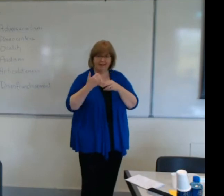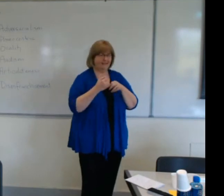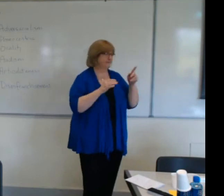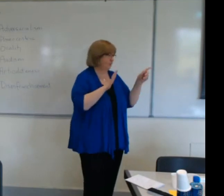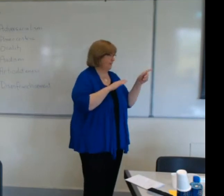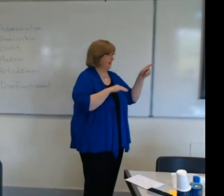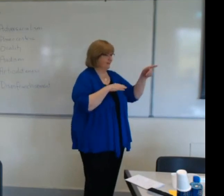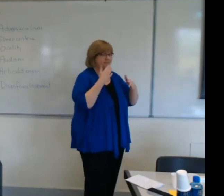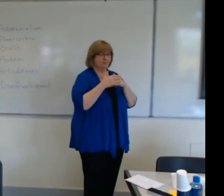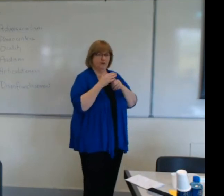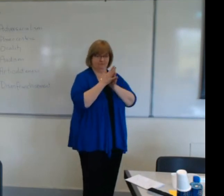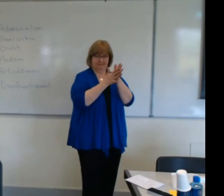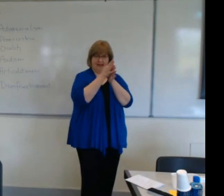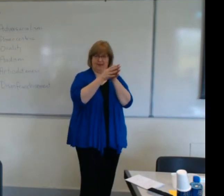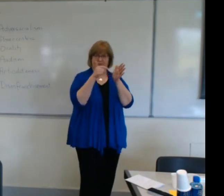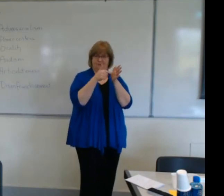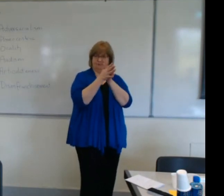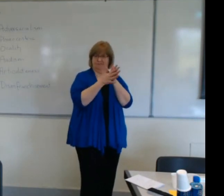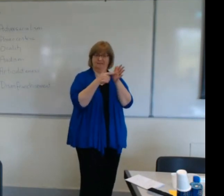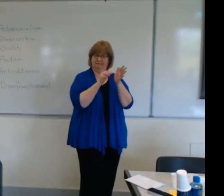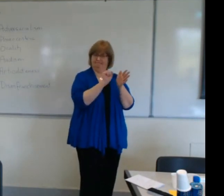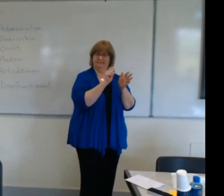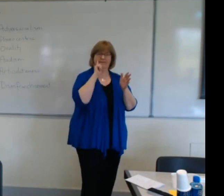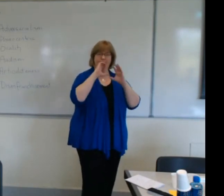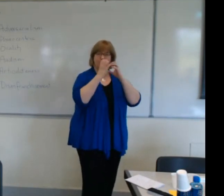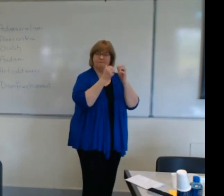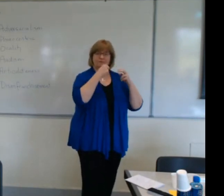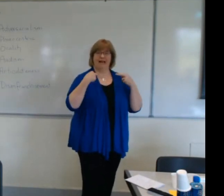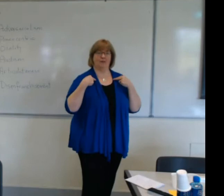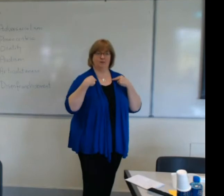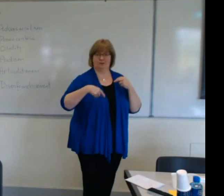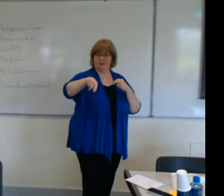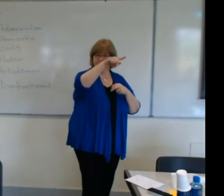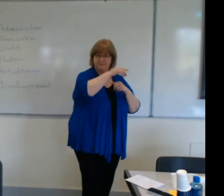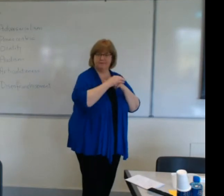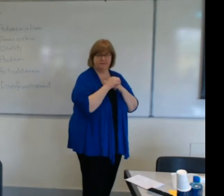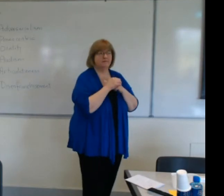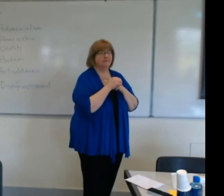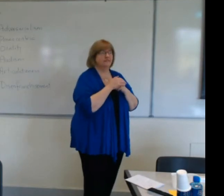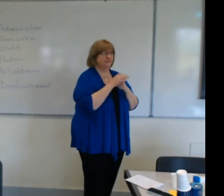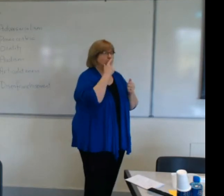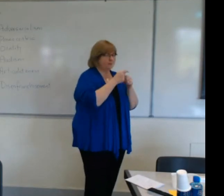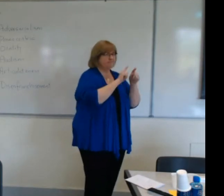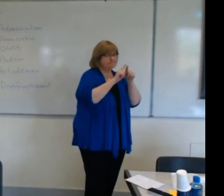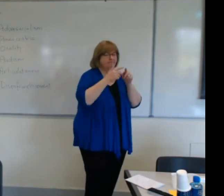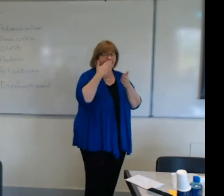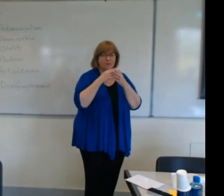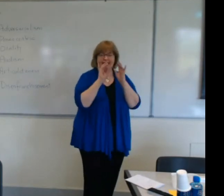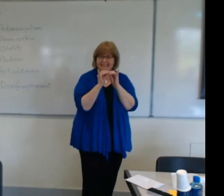You have been listening to Jill's presentation, Lorraine's presentation, Lucia's, and for deaf people, Irish Sign Language is their